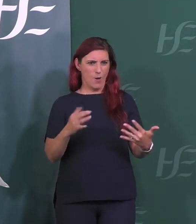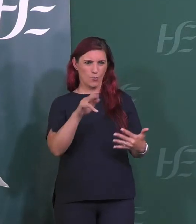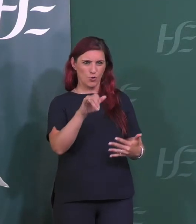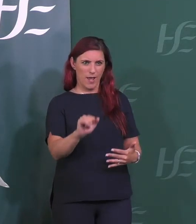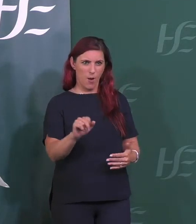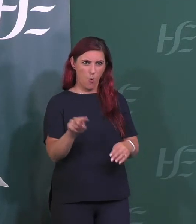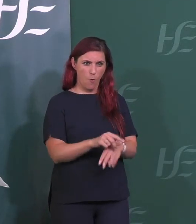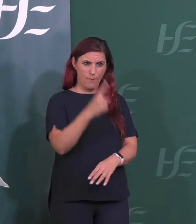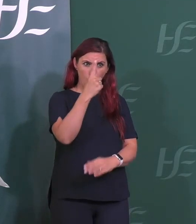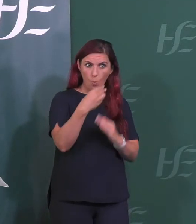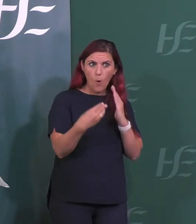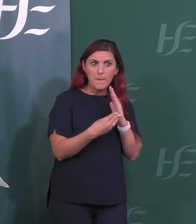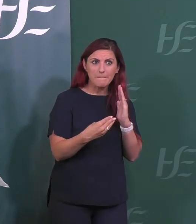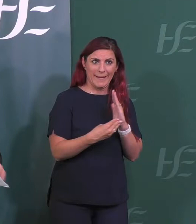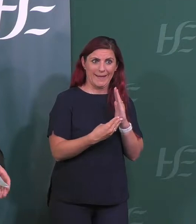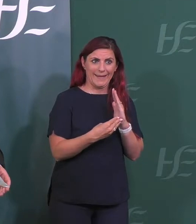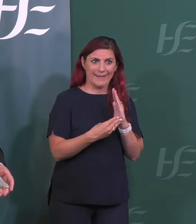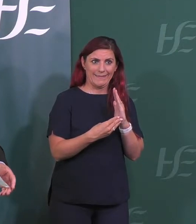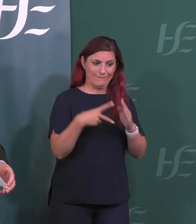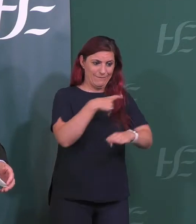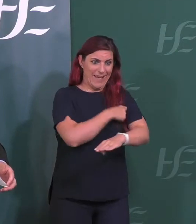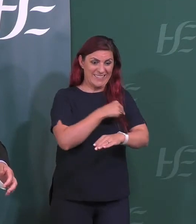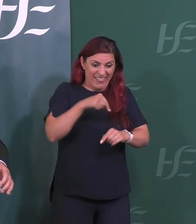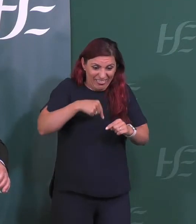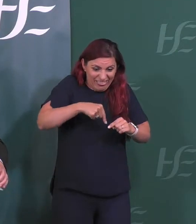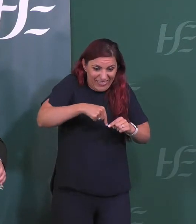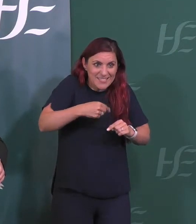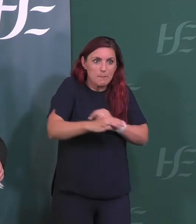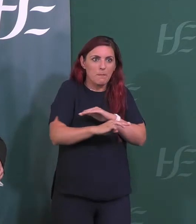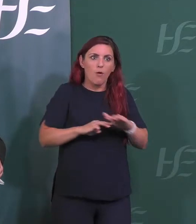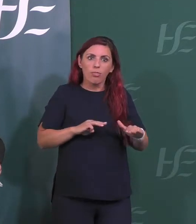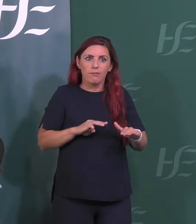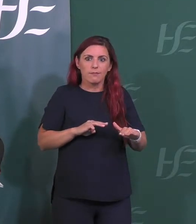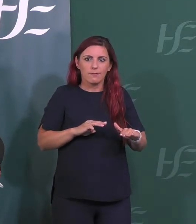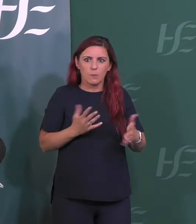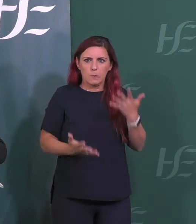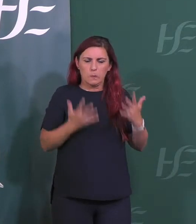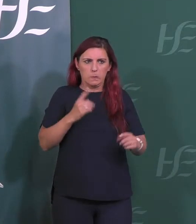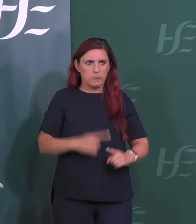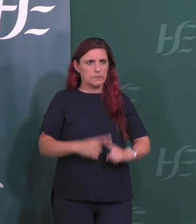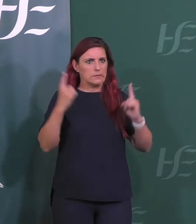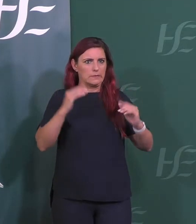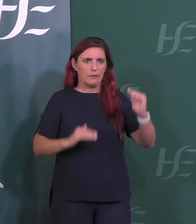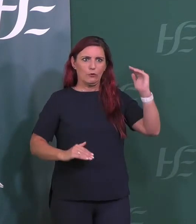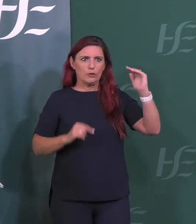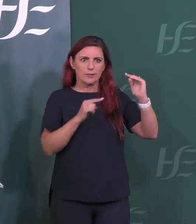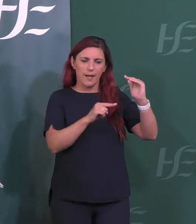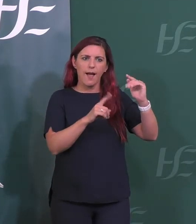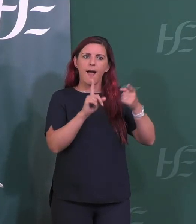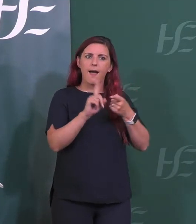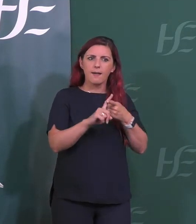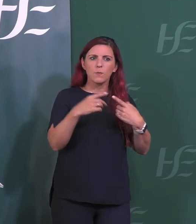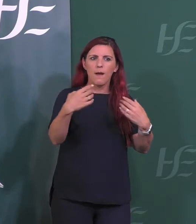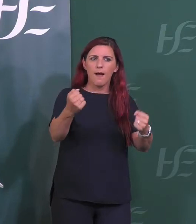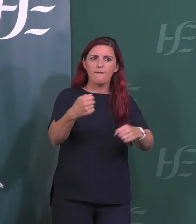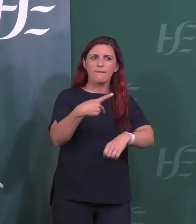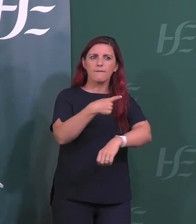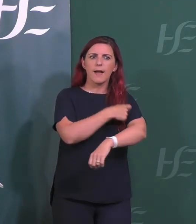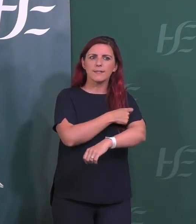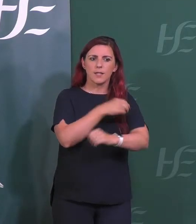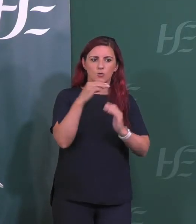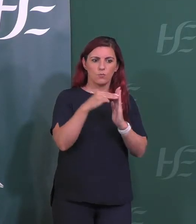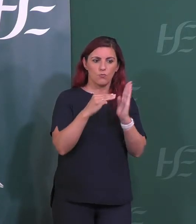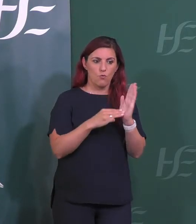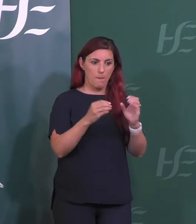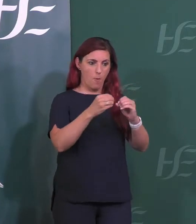vaccines alone administered in July. So it's really exciting now also that we have the vaccination programme open